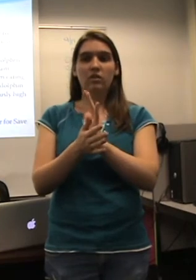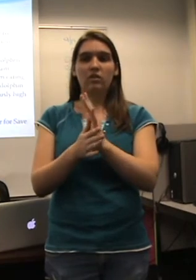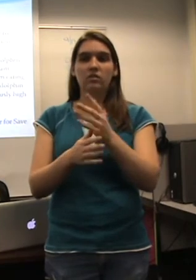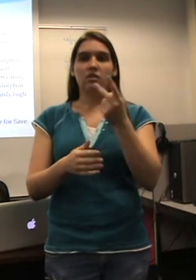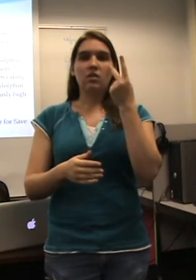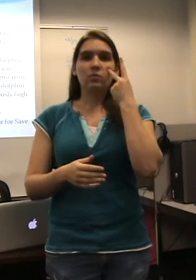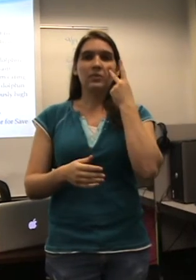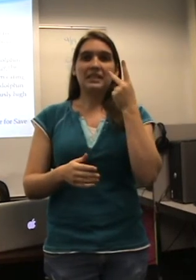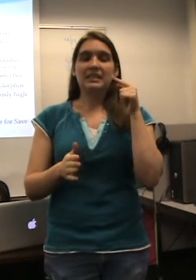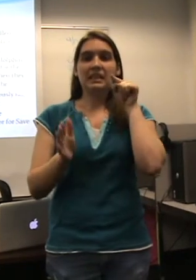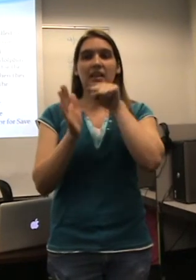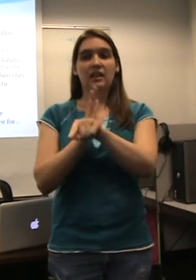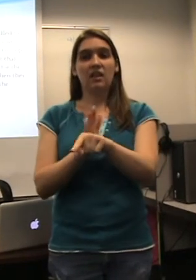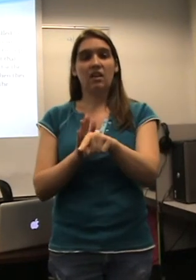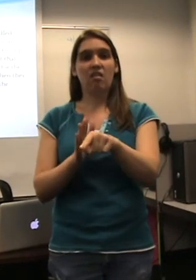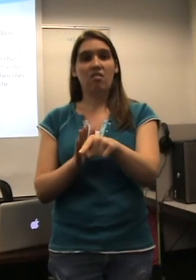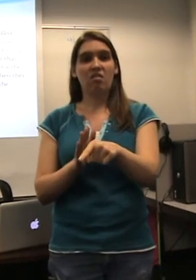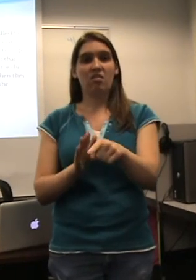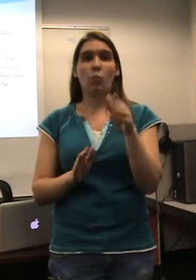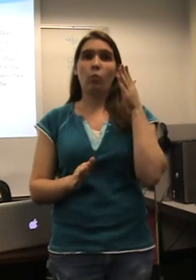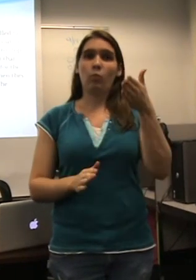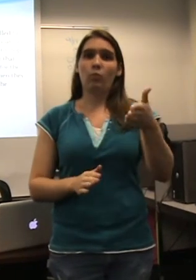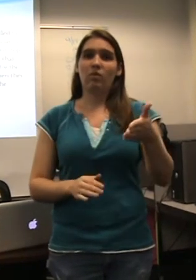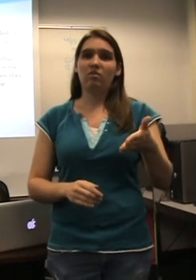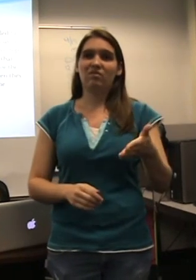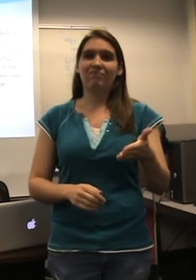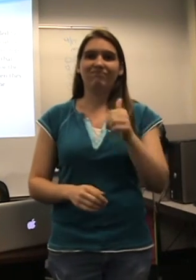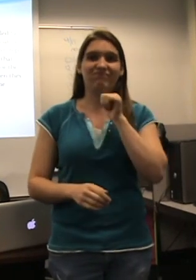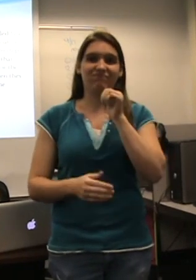not very nice.